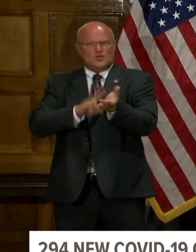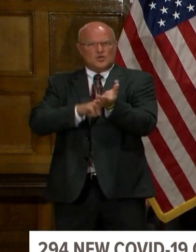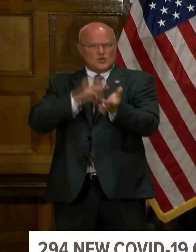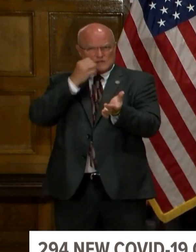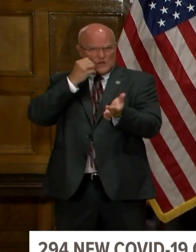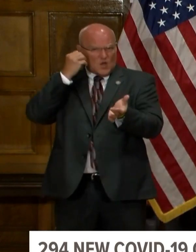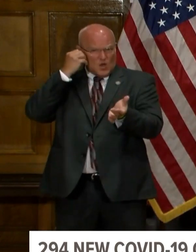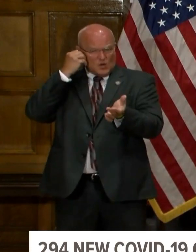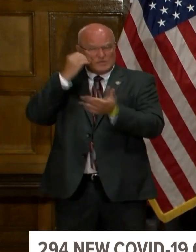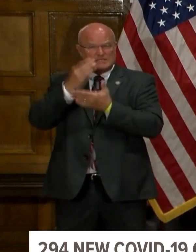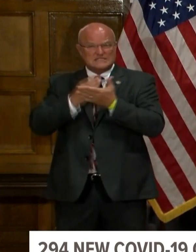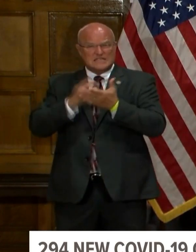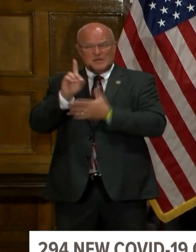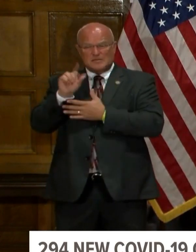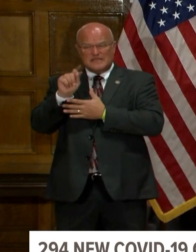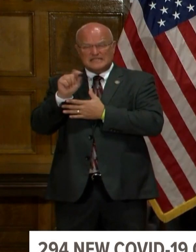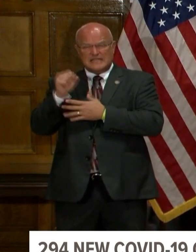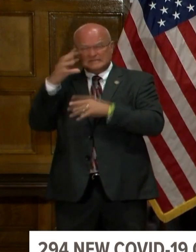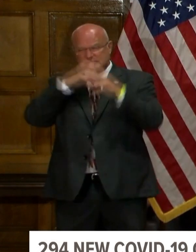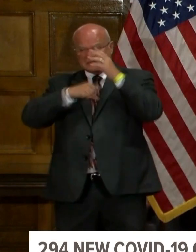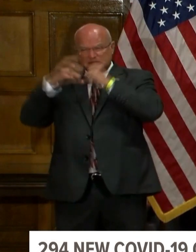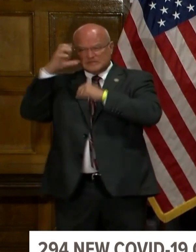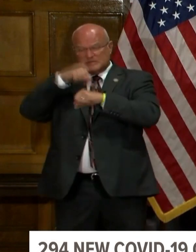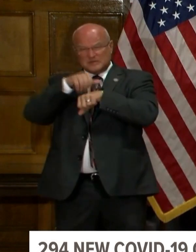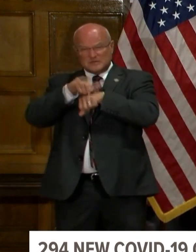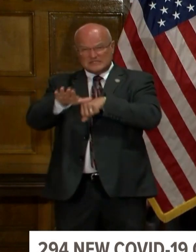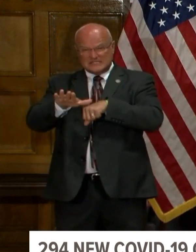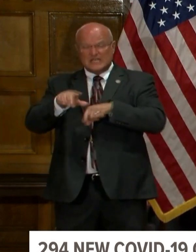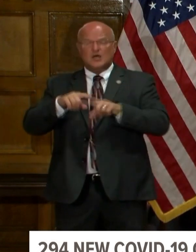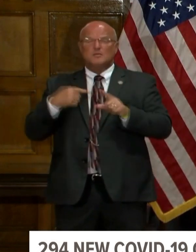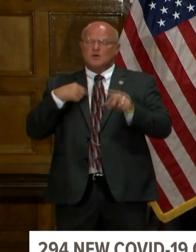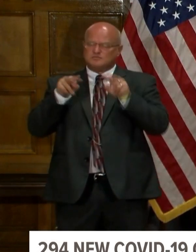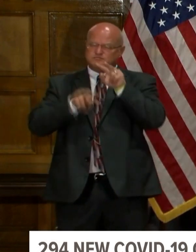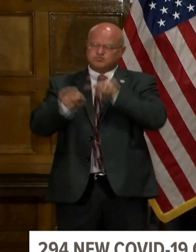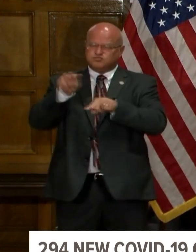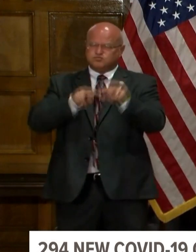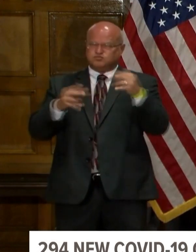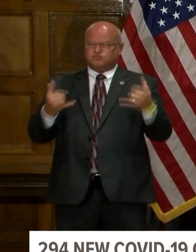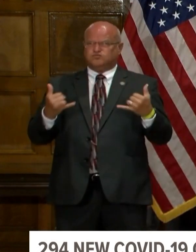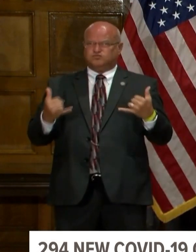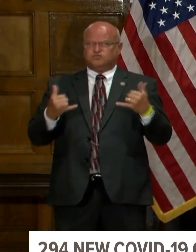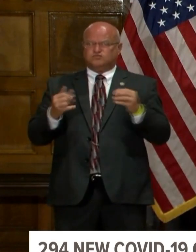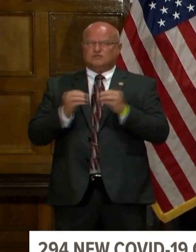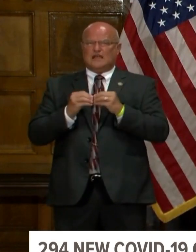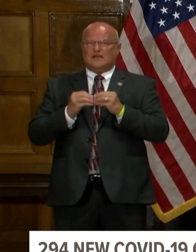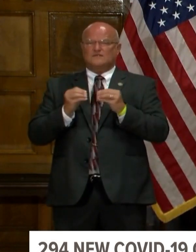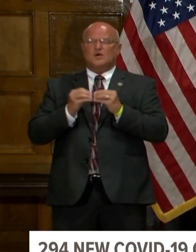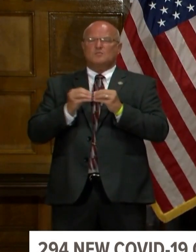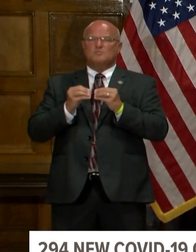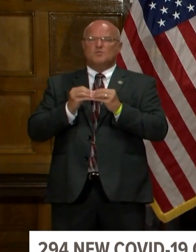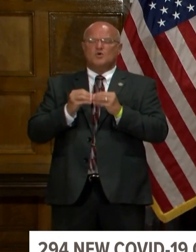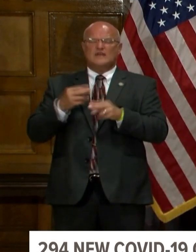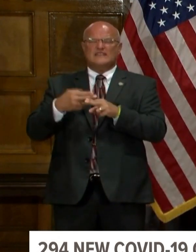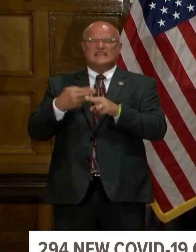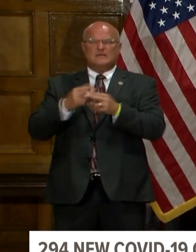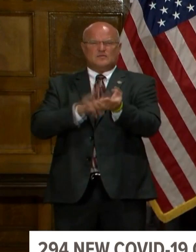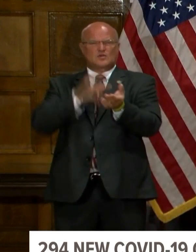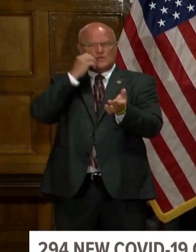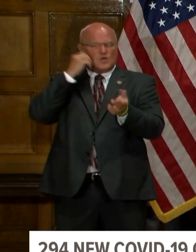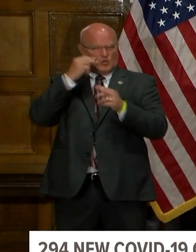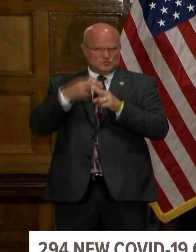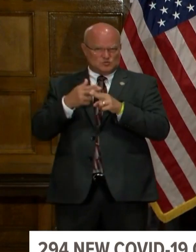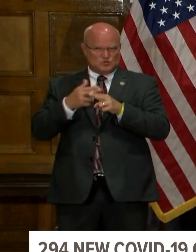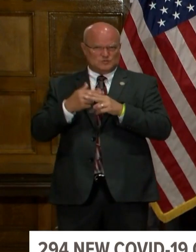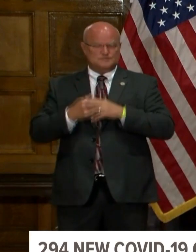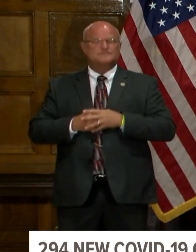homes. Some of the data was missing that was sent to us, but we're looking at that now, and we'll have the name of the nursing home